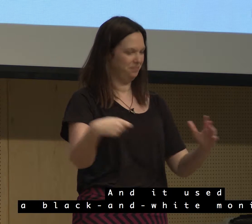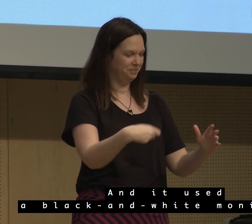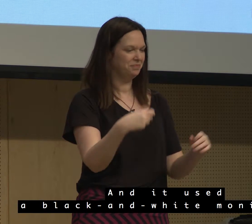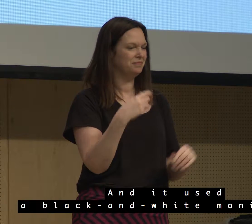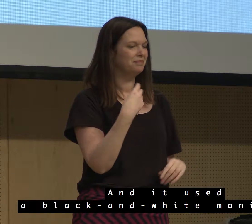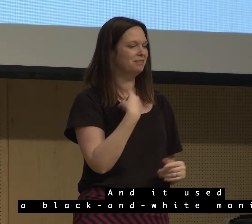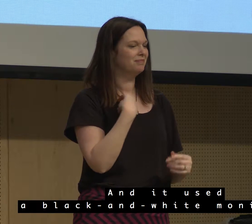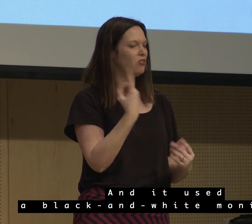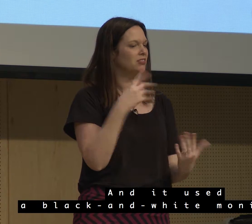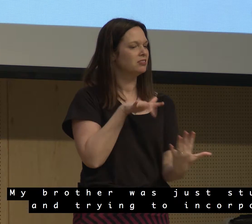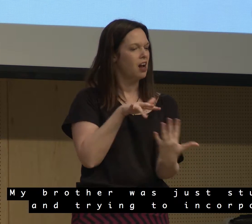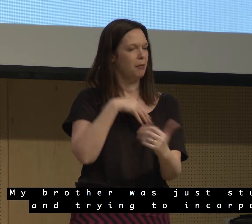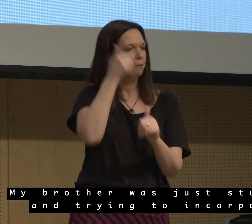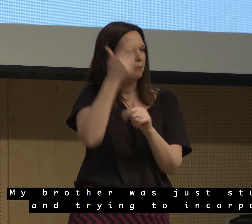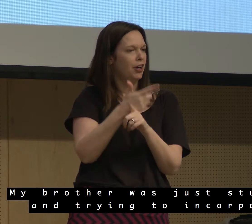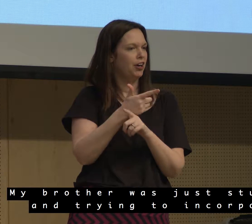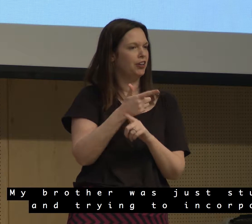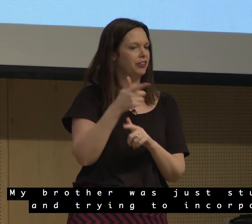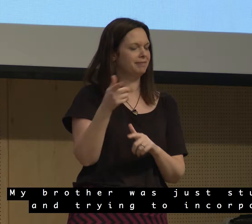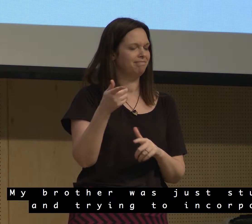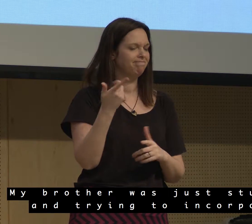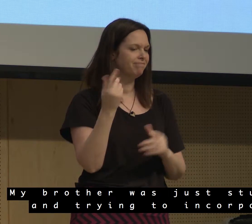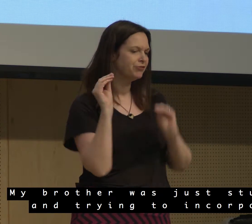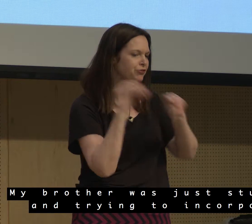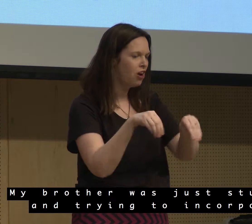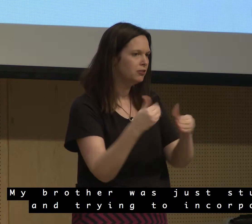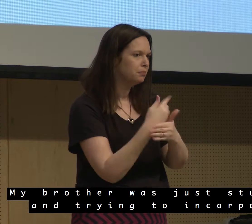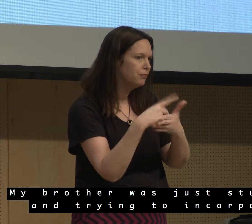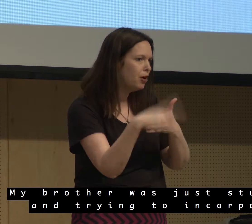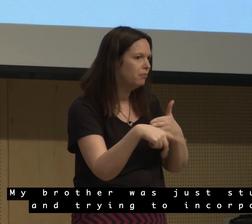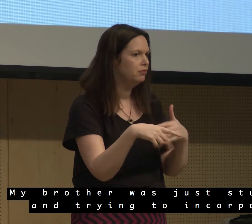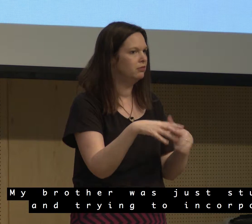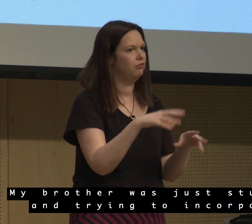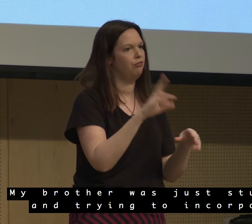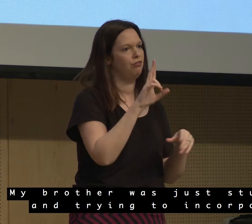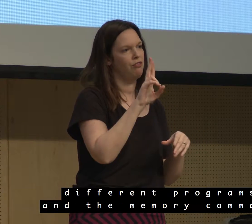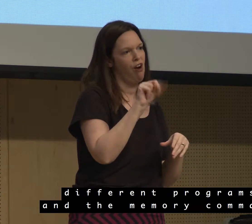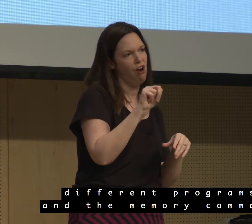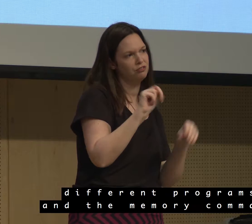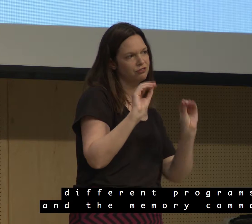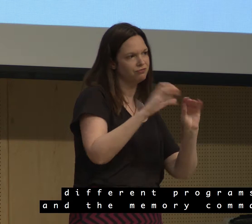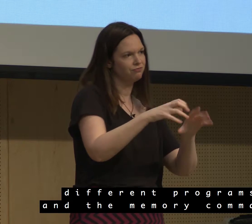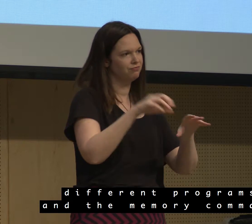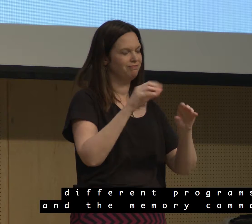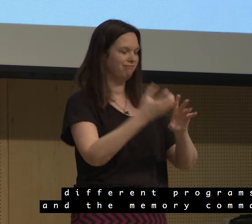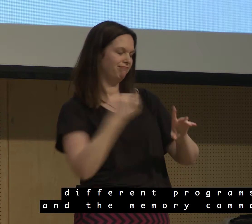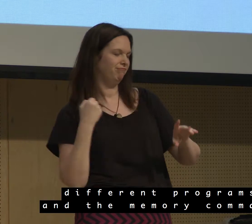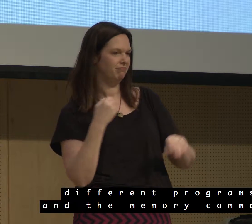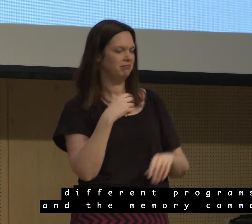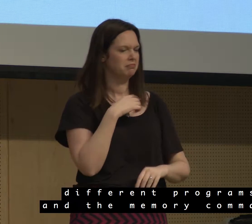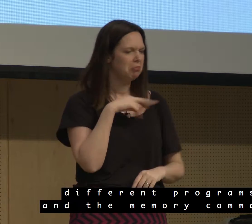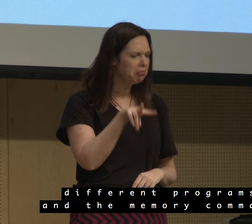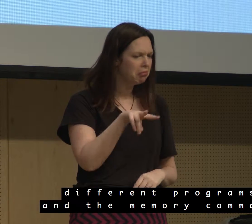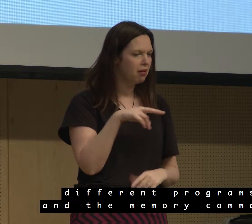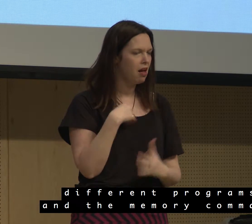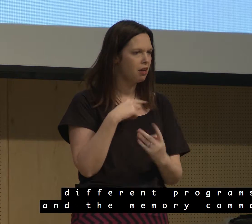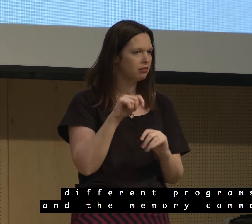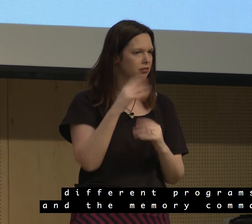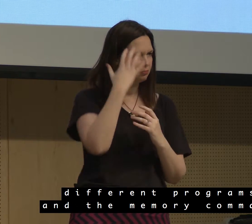monitor. My brother was just studying and trying to incorporate different programs, and the